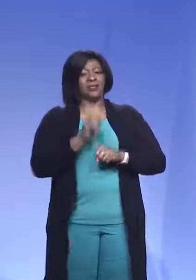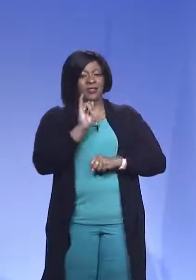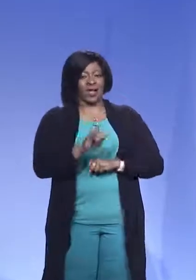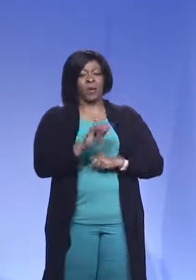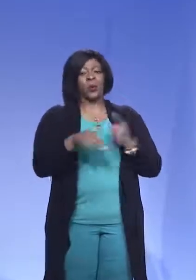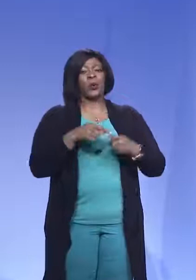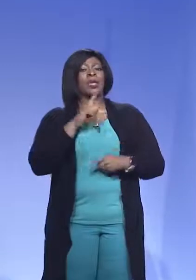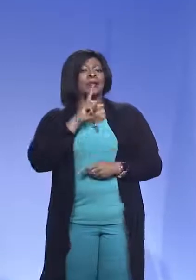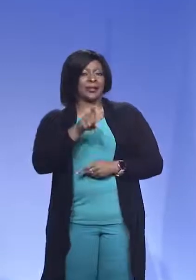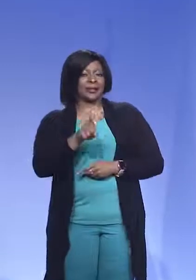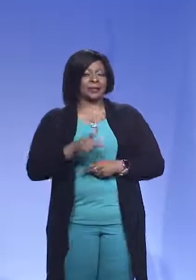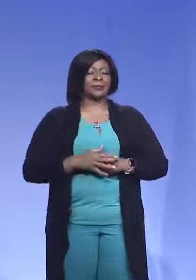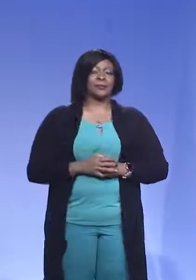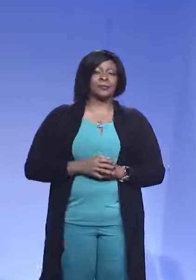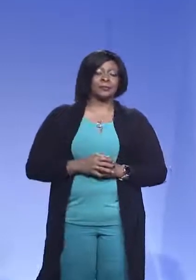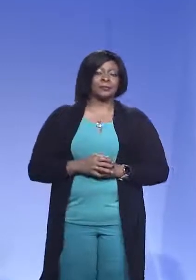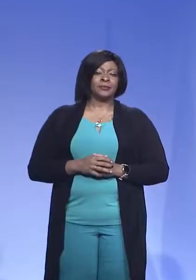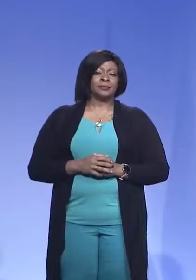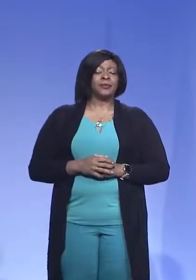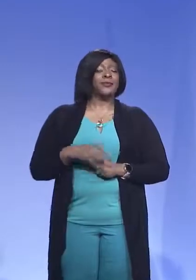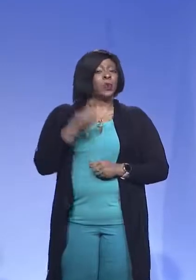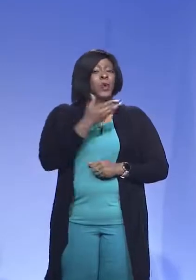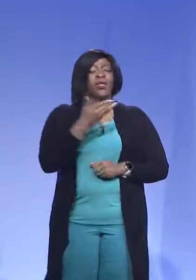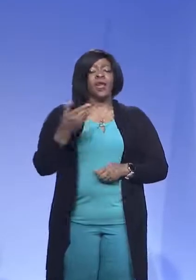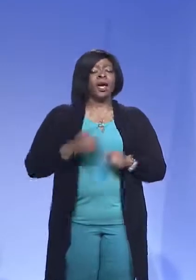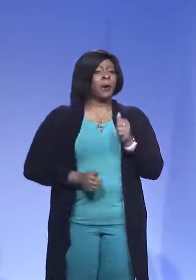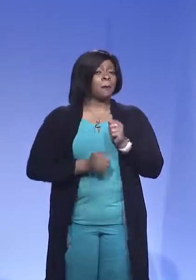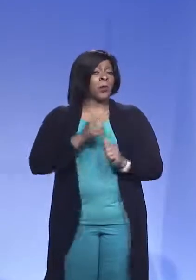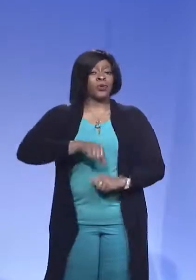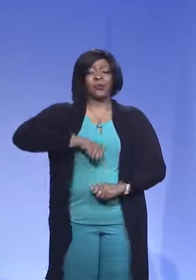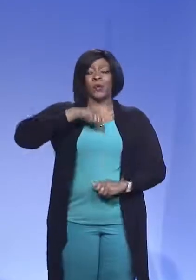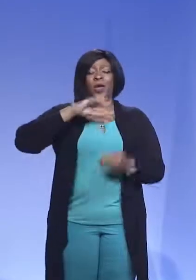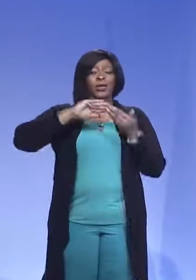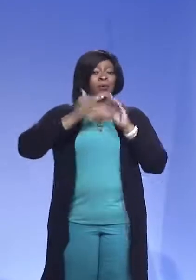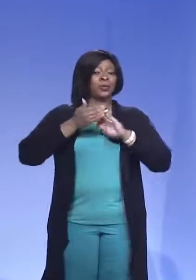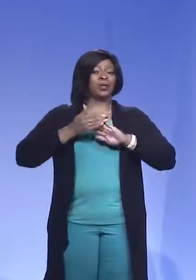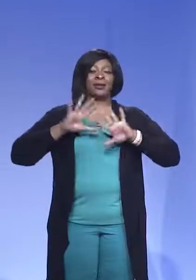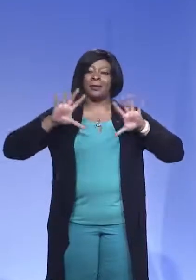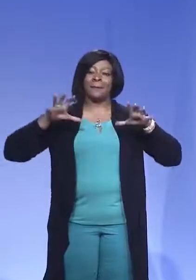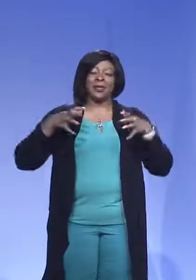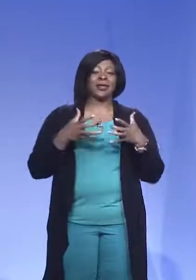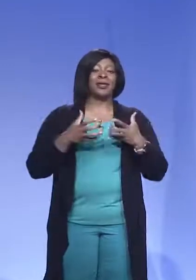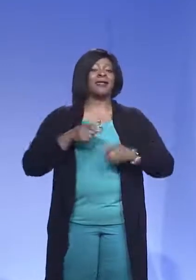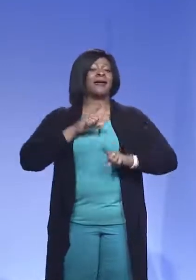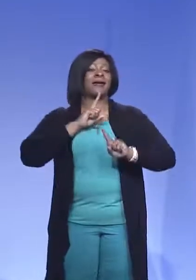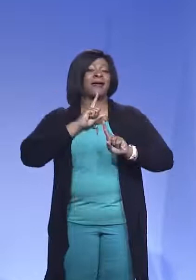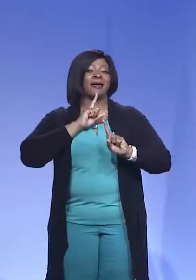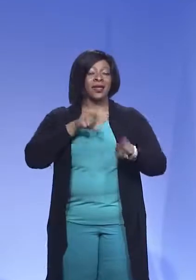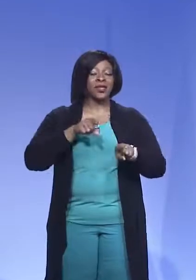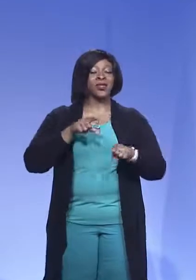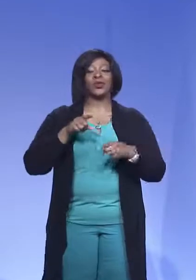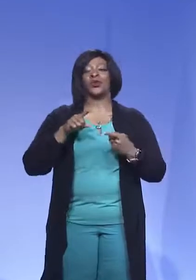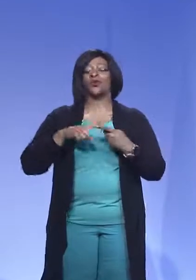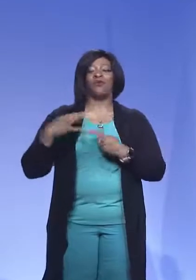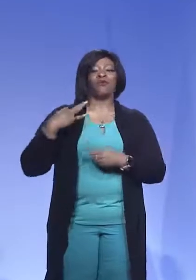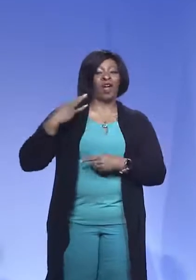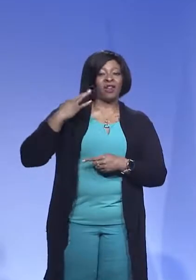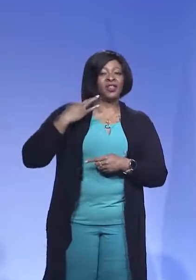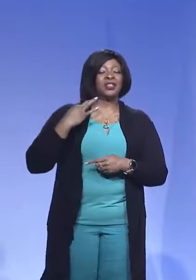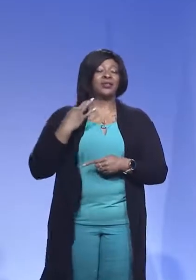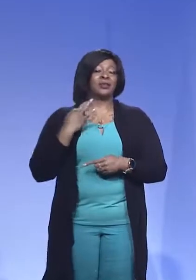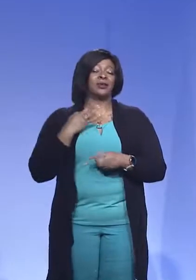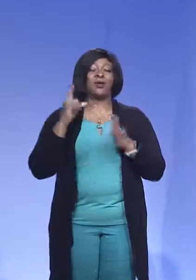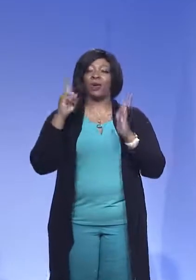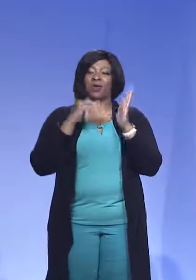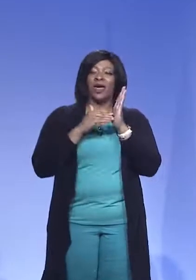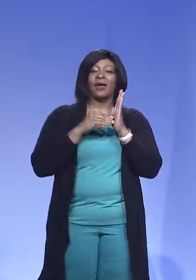need it. And one of the things I'm most proud of is that our community has come together and answered the call for volunteers. More than 1,000 people